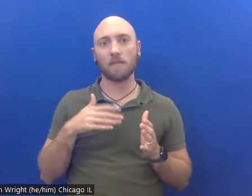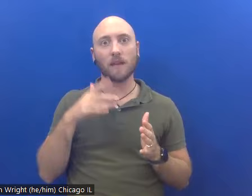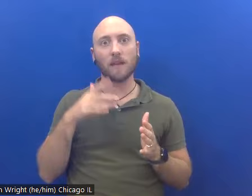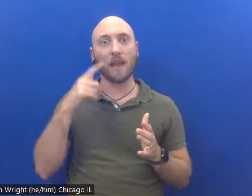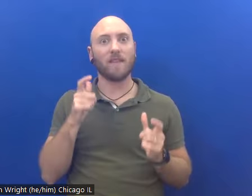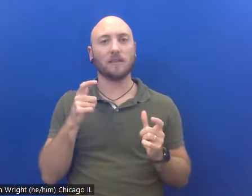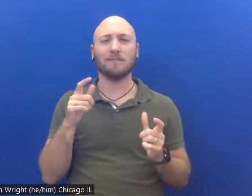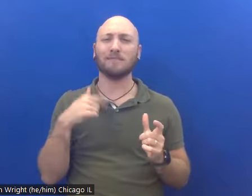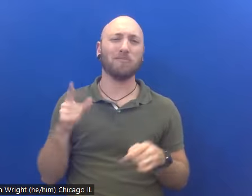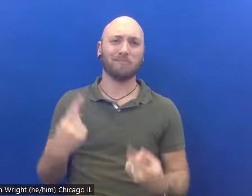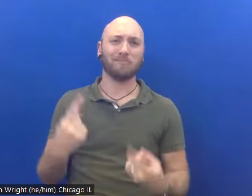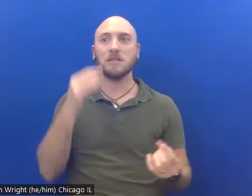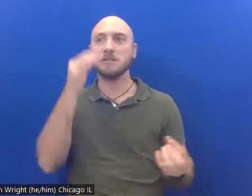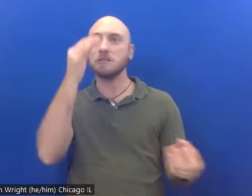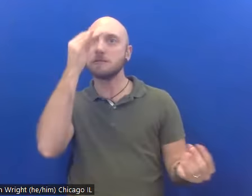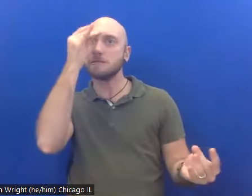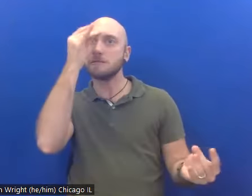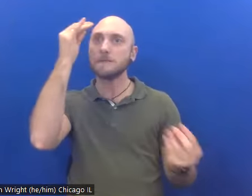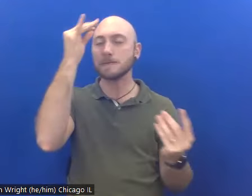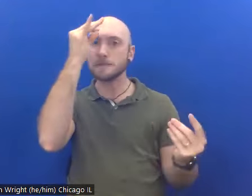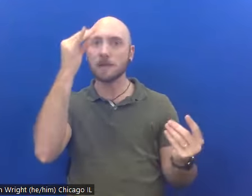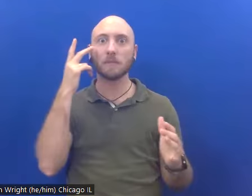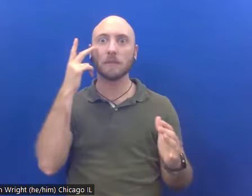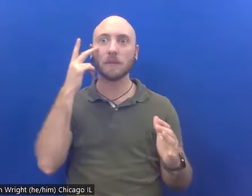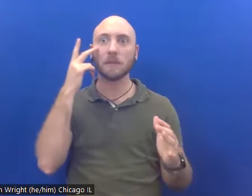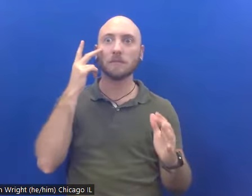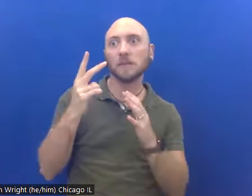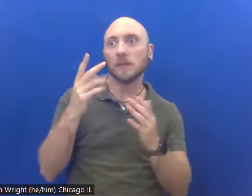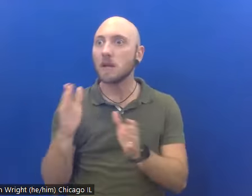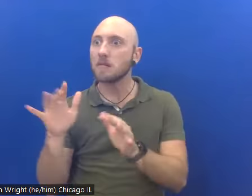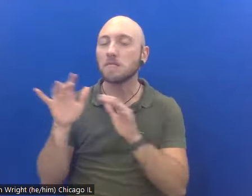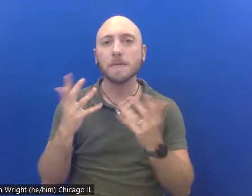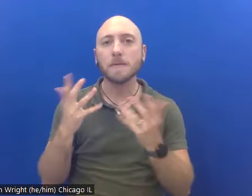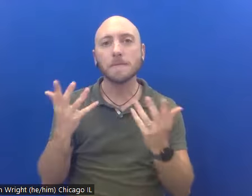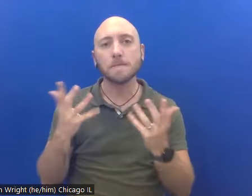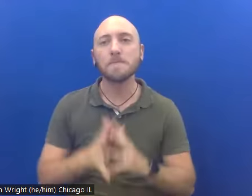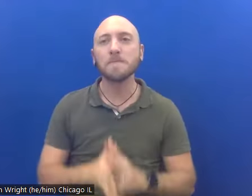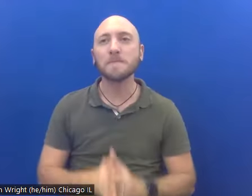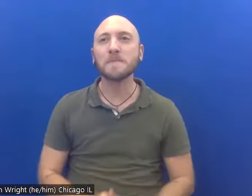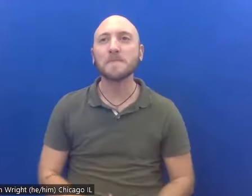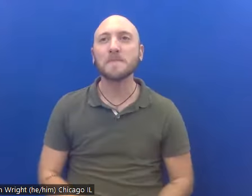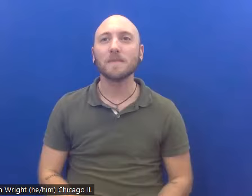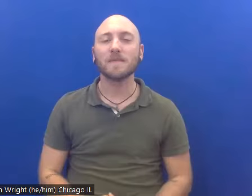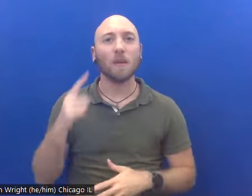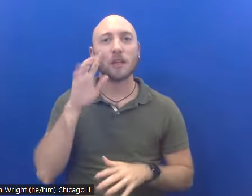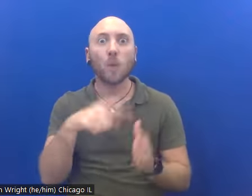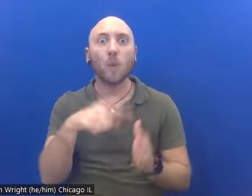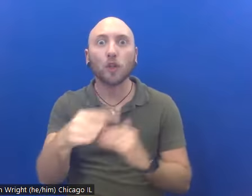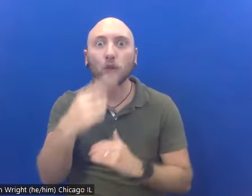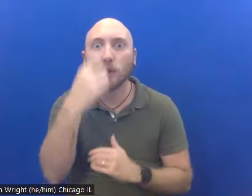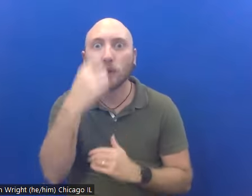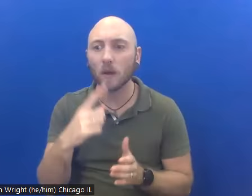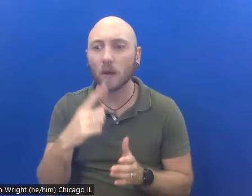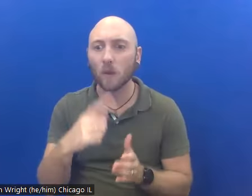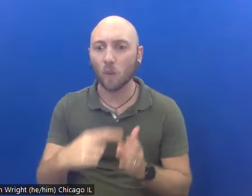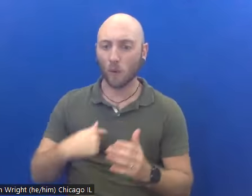thinking. I'm always thinking ahead. I'm always thinking possibility, whatever. And I'm always thinking, what are you thinking? What am I thinking you're thinking? How do I alter what you're thinking?